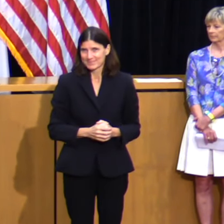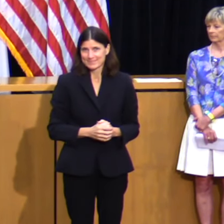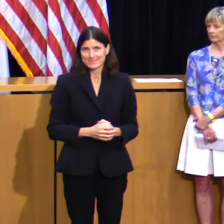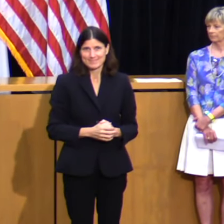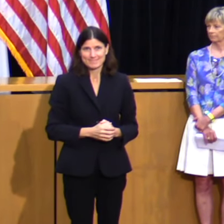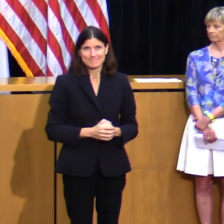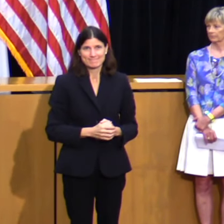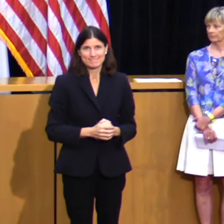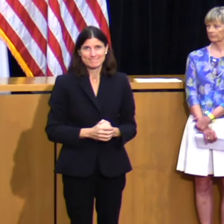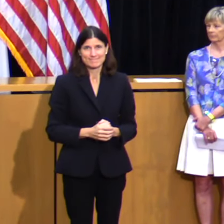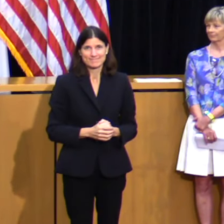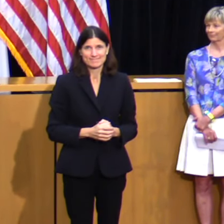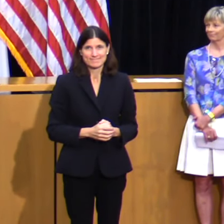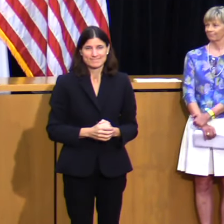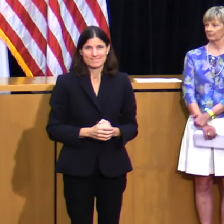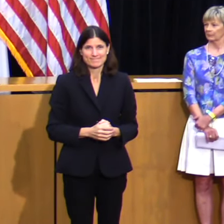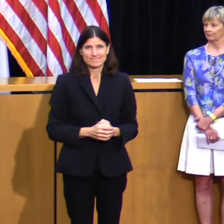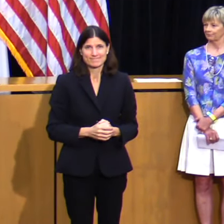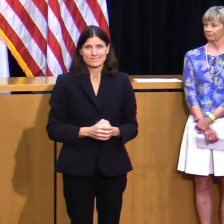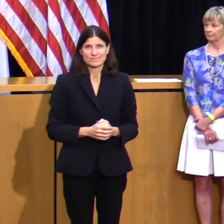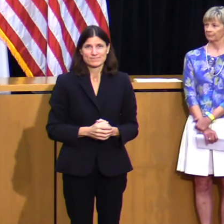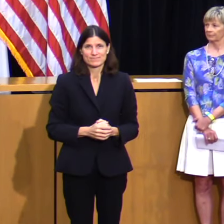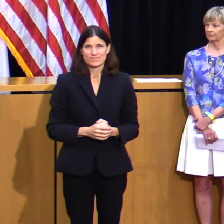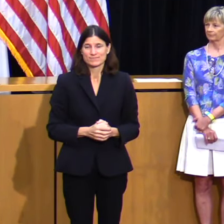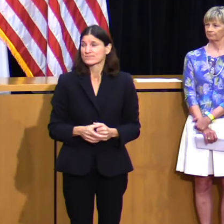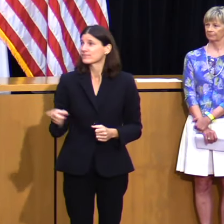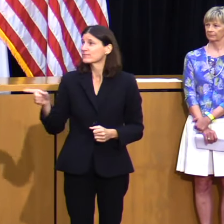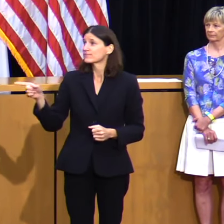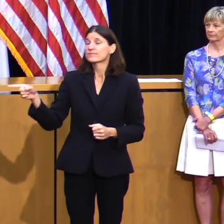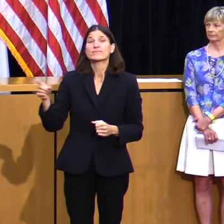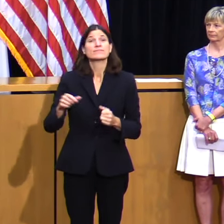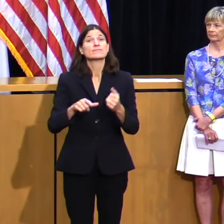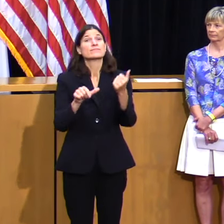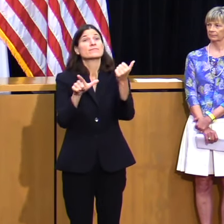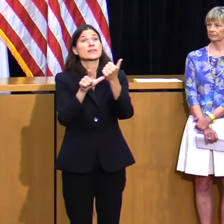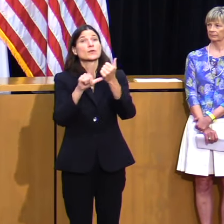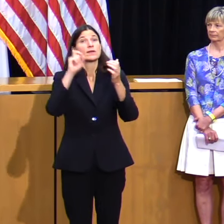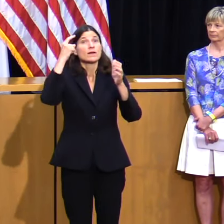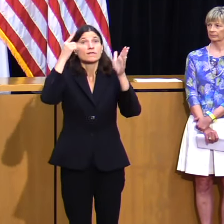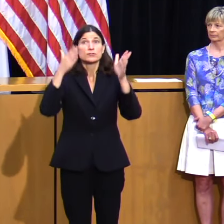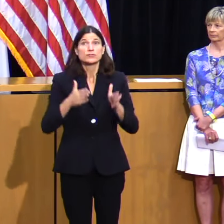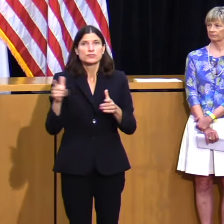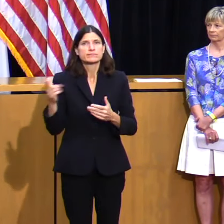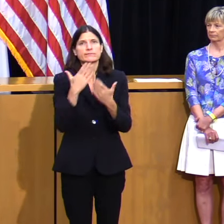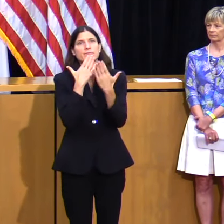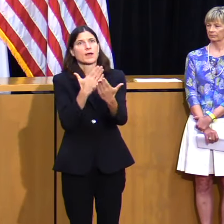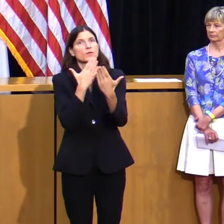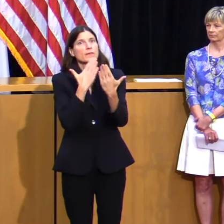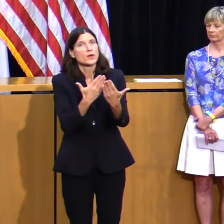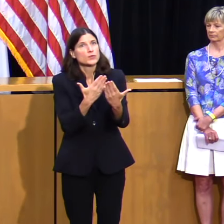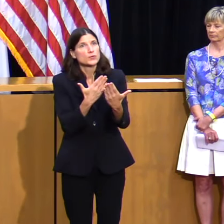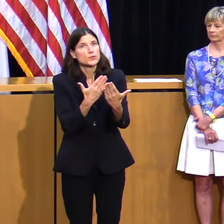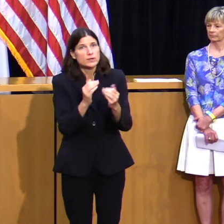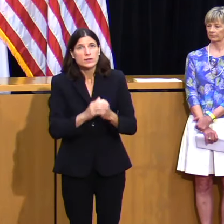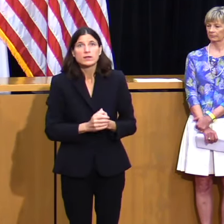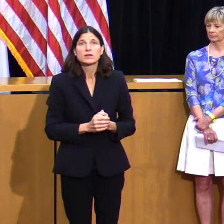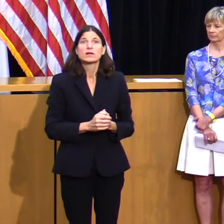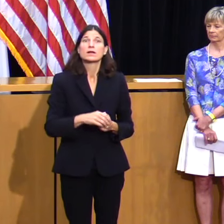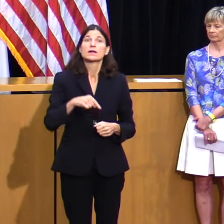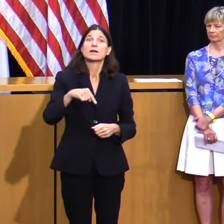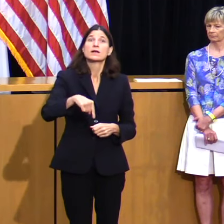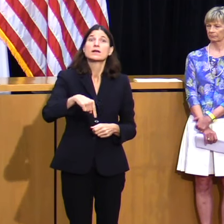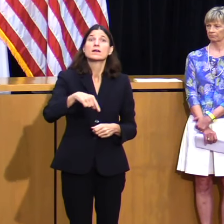Good afternoon, and thank you, Governor. I want to thank everyone from the Massachusetts chapter of the Massachusetts Academy of